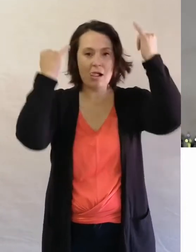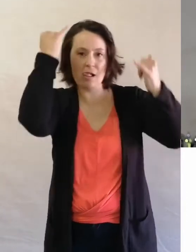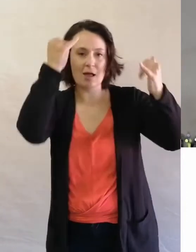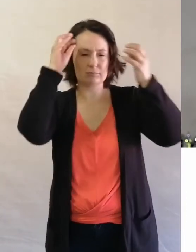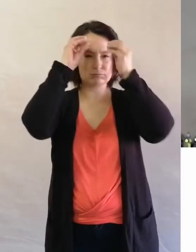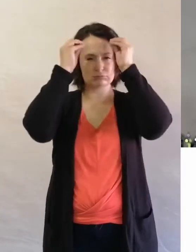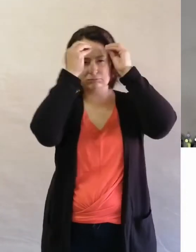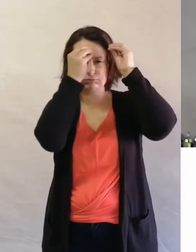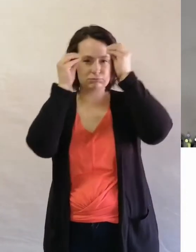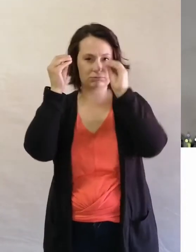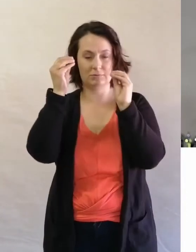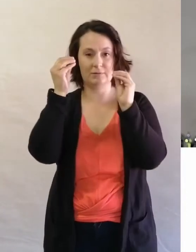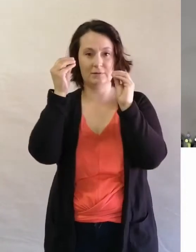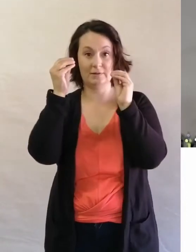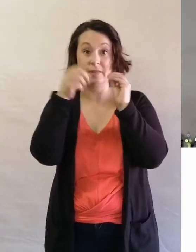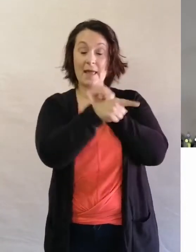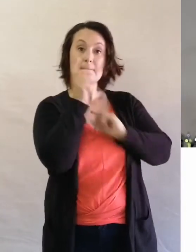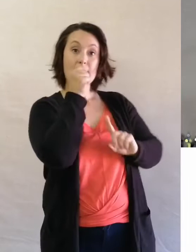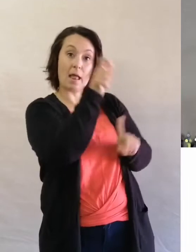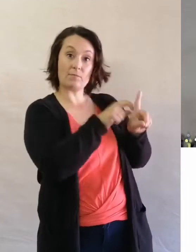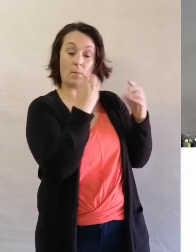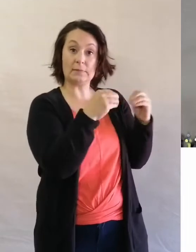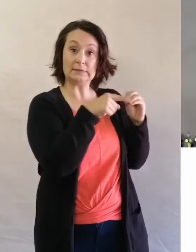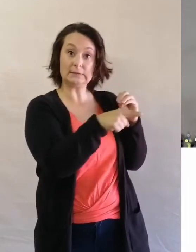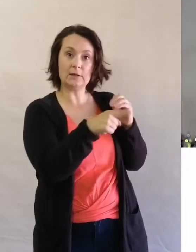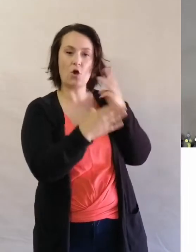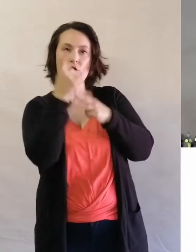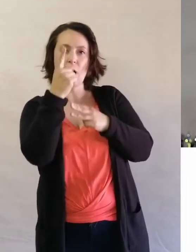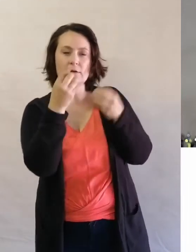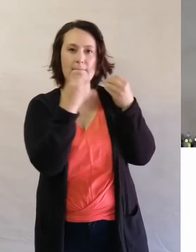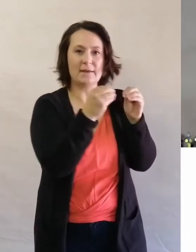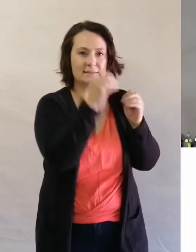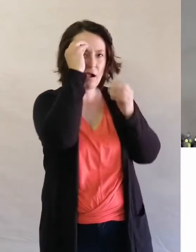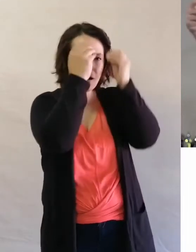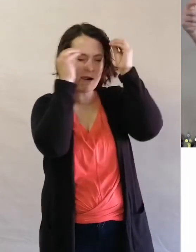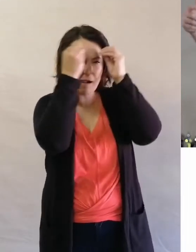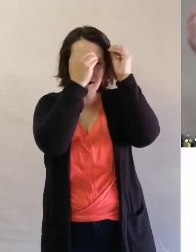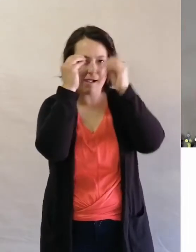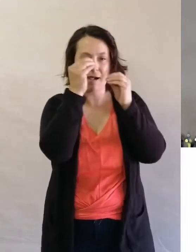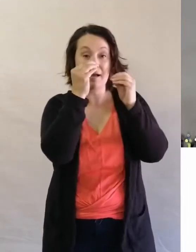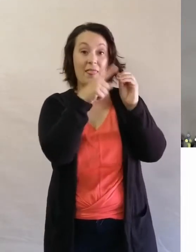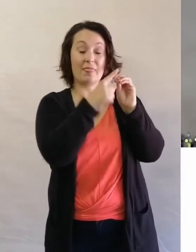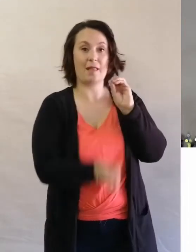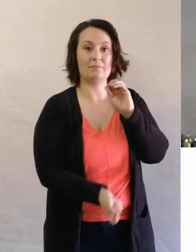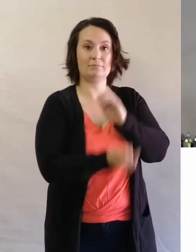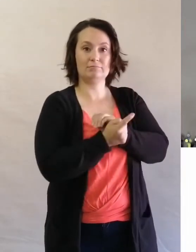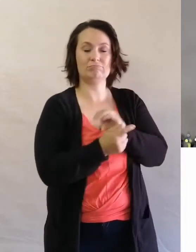there. That businessman I was talking about, God's been busy with something in his mind, and it's going to result in all sorts